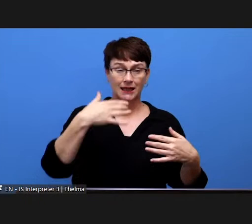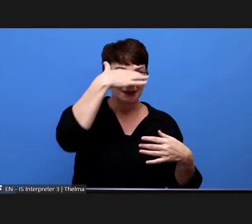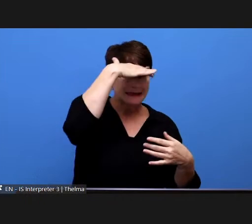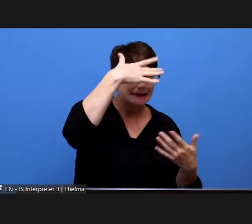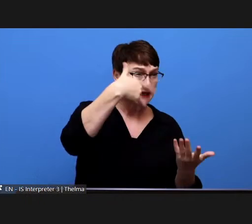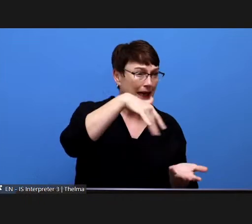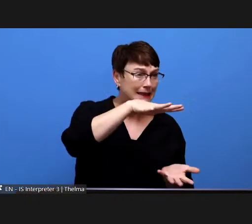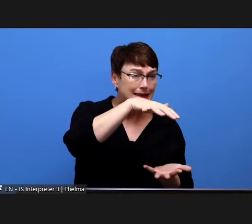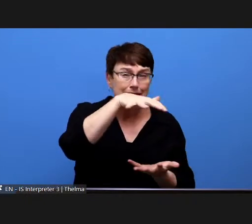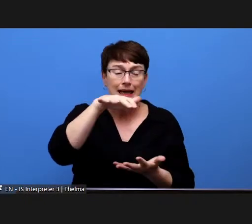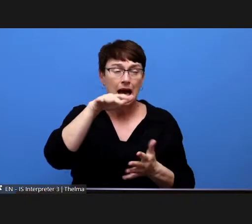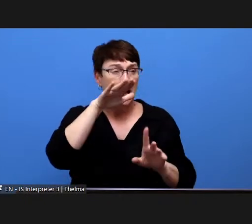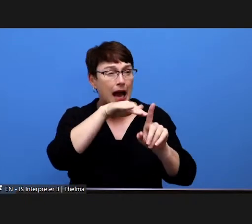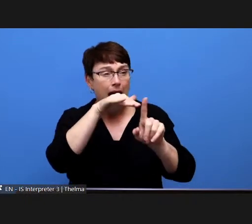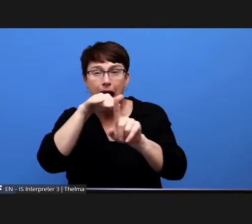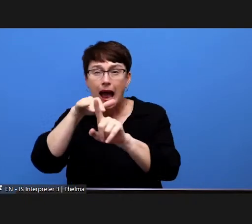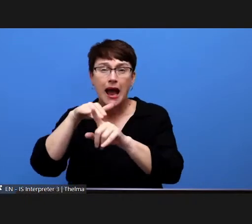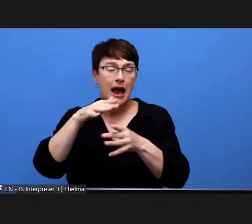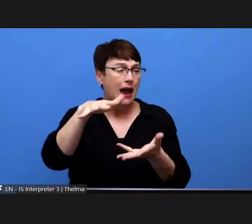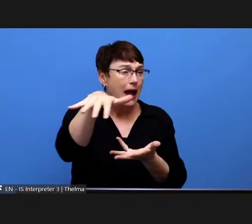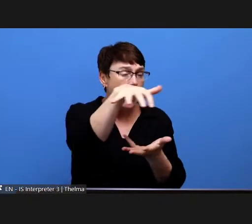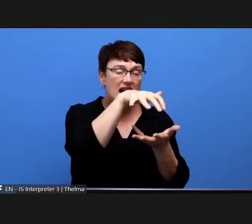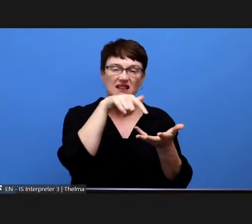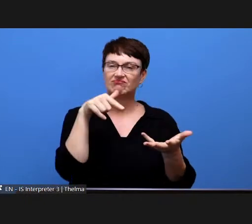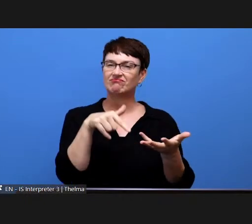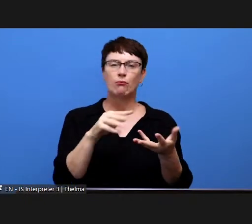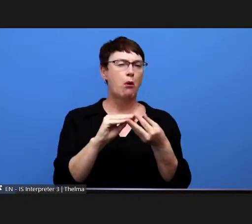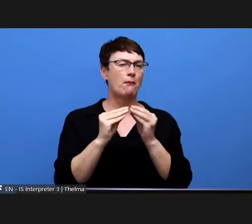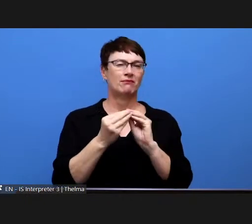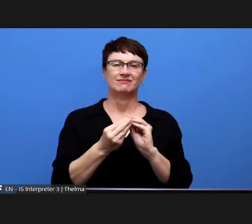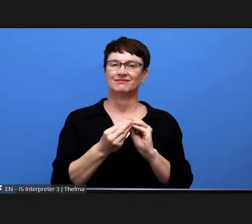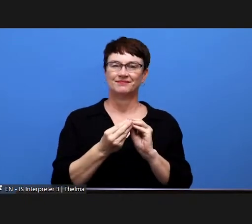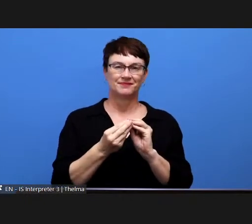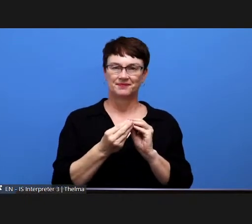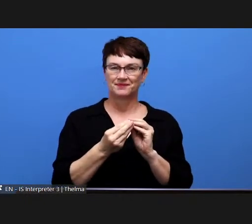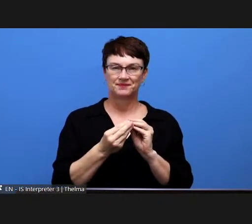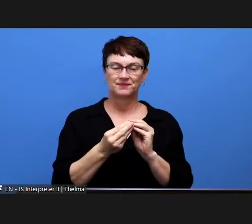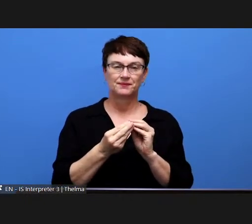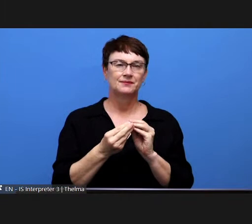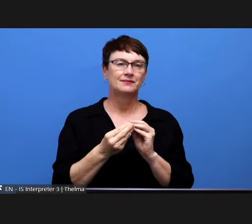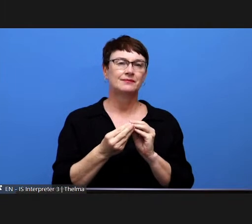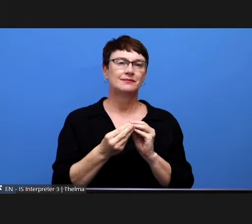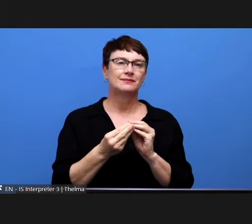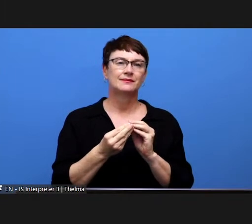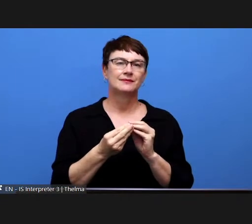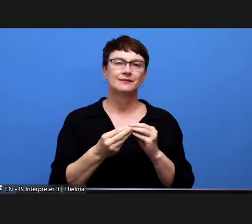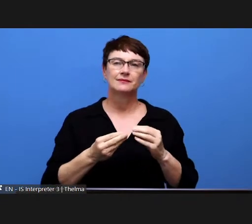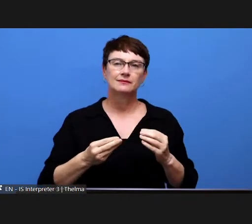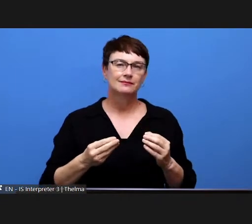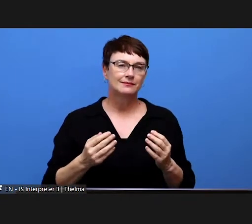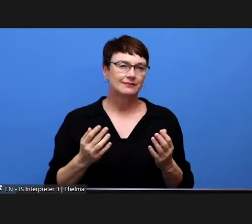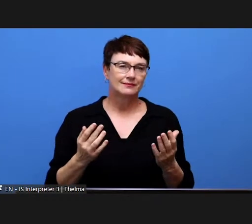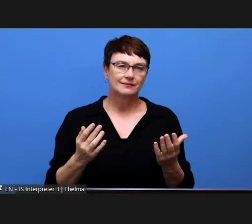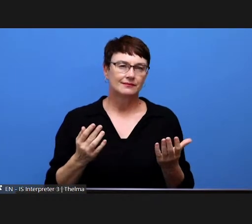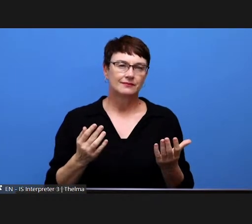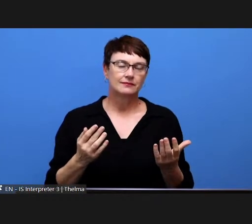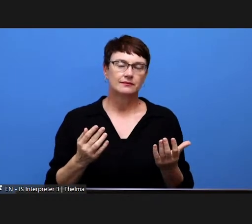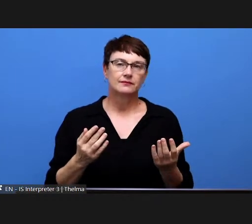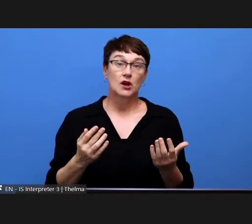situation where, the reporting on the SDGs, you are